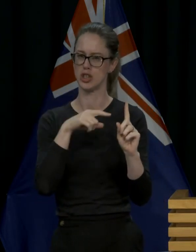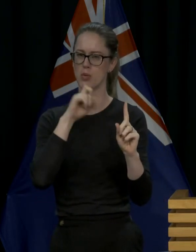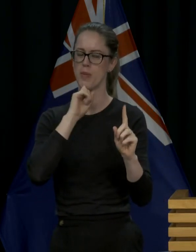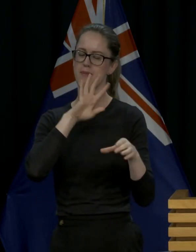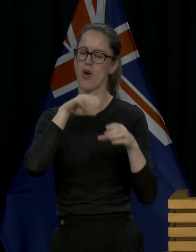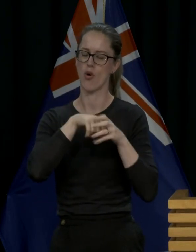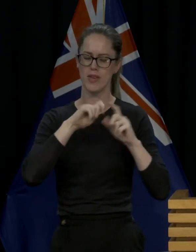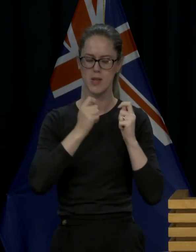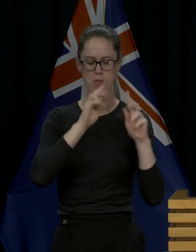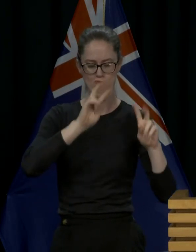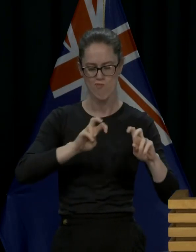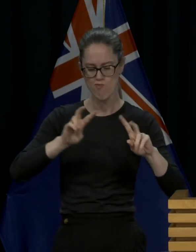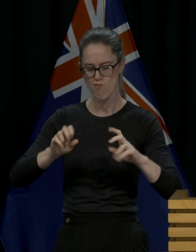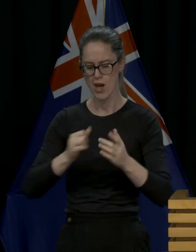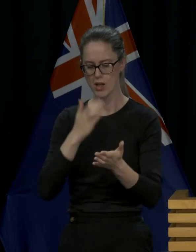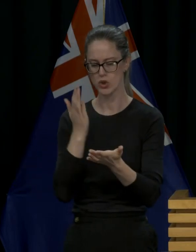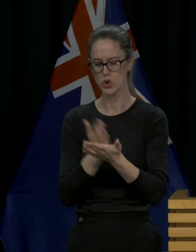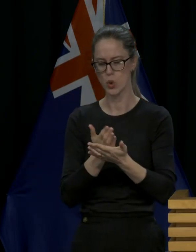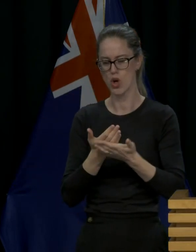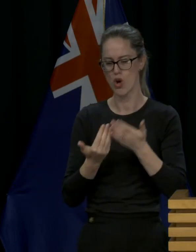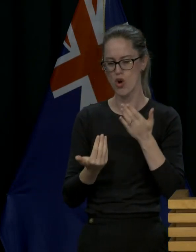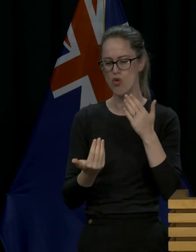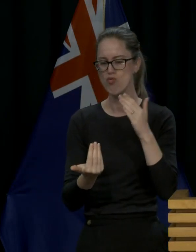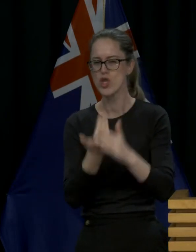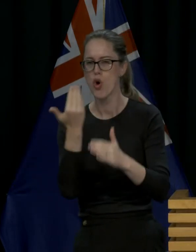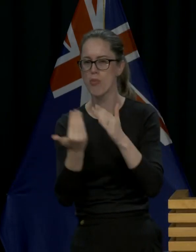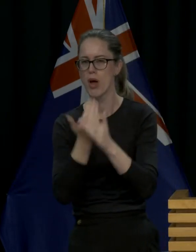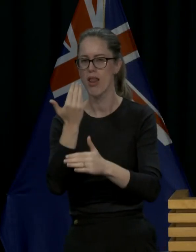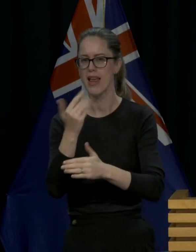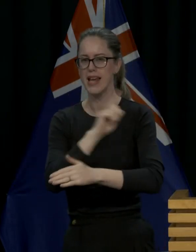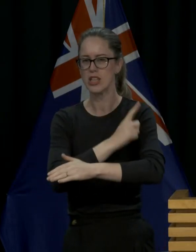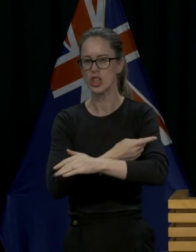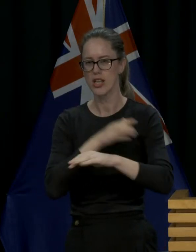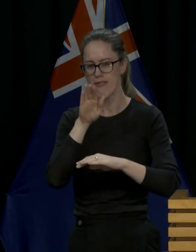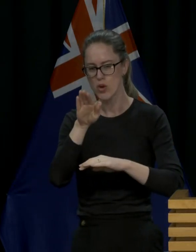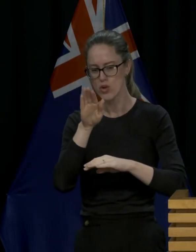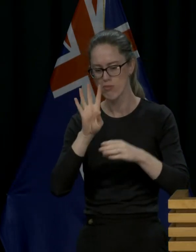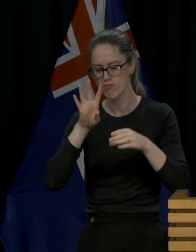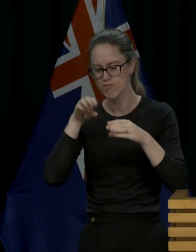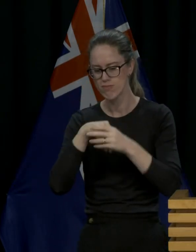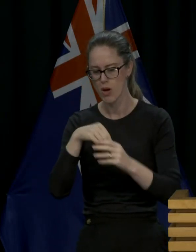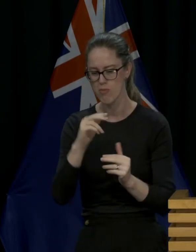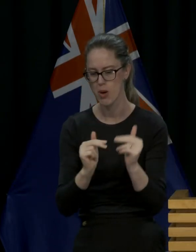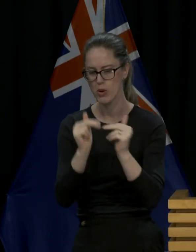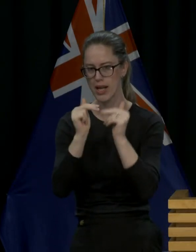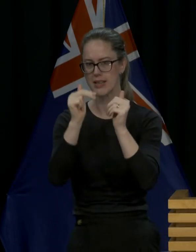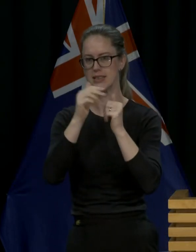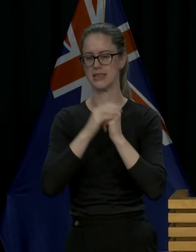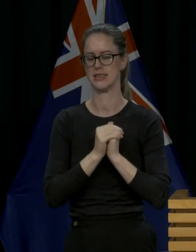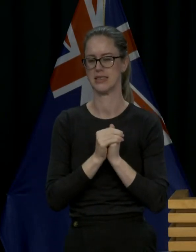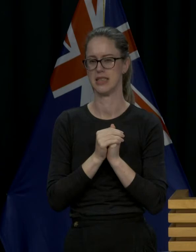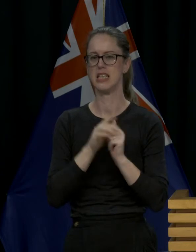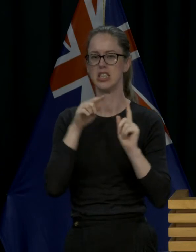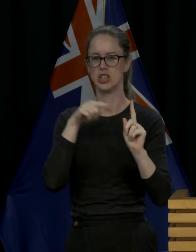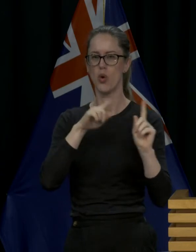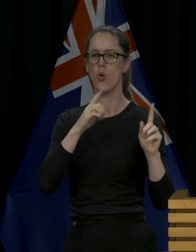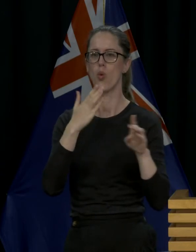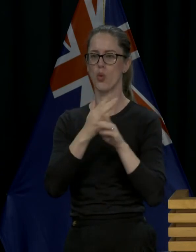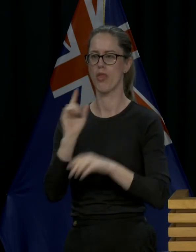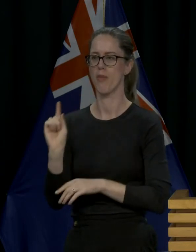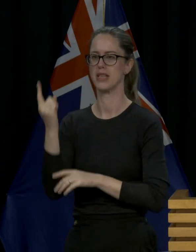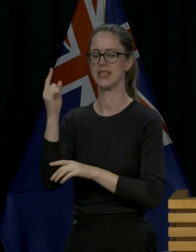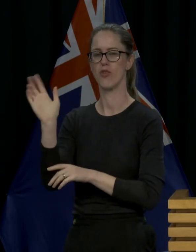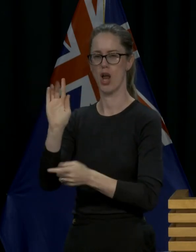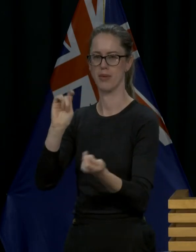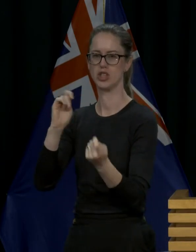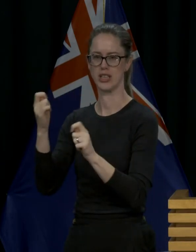of the team looking at ensuring a renewable energy future as part of our rebuild. I expect she will also work closely with our Minister of